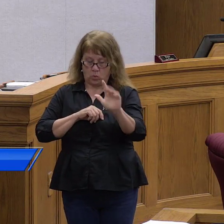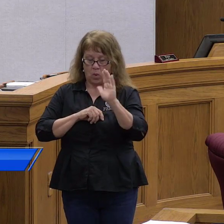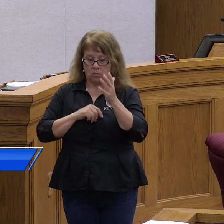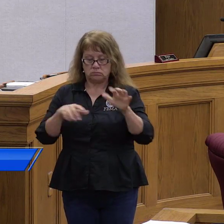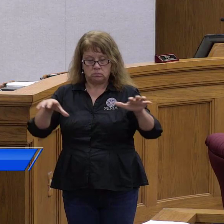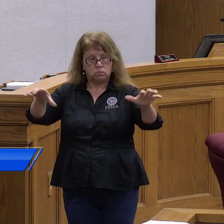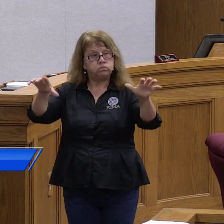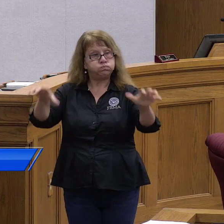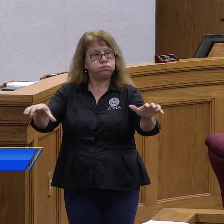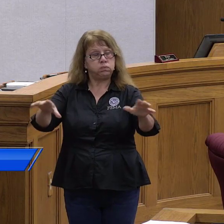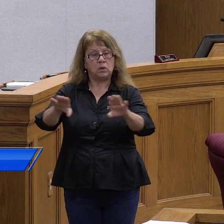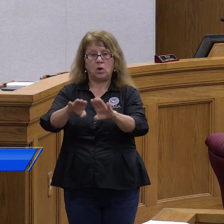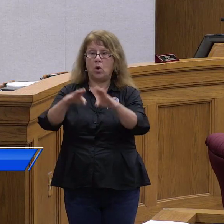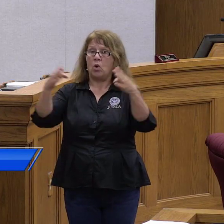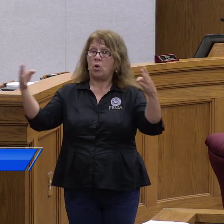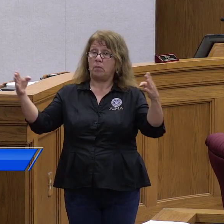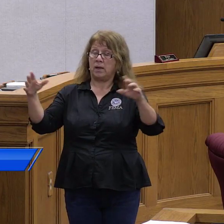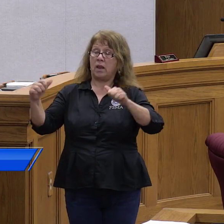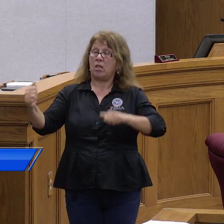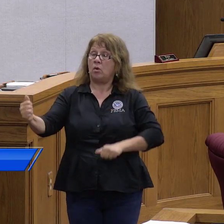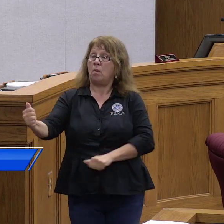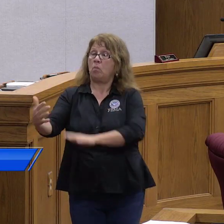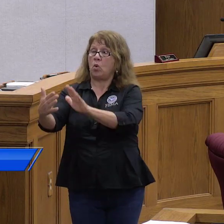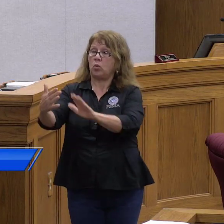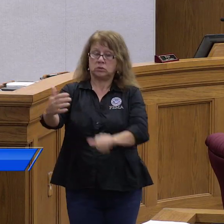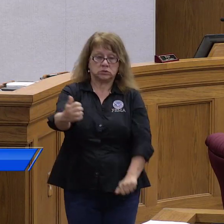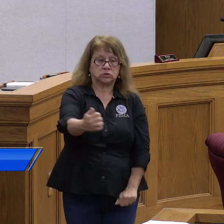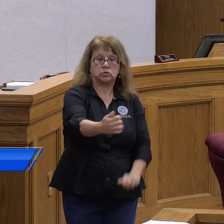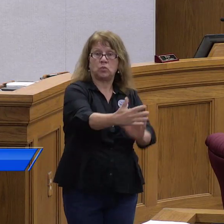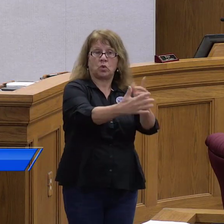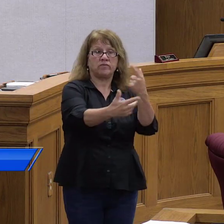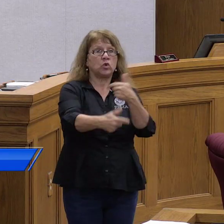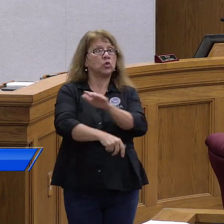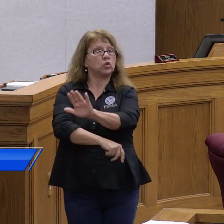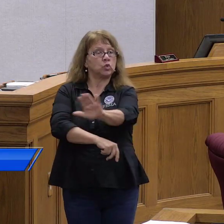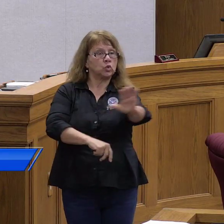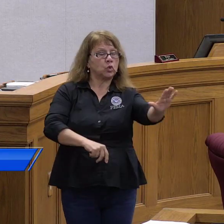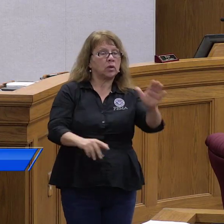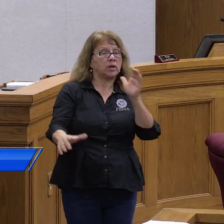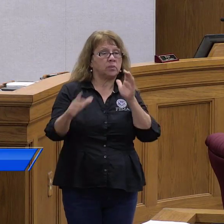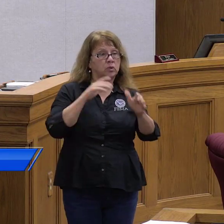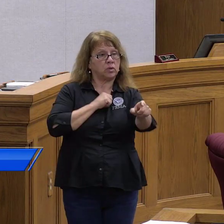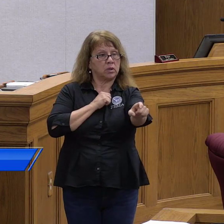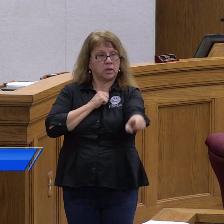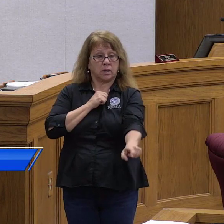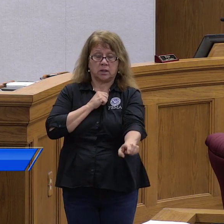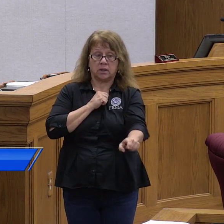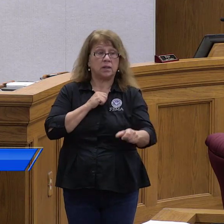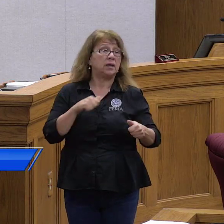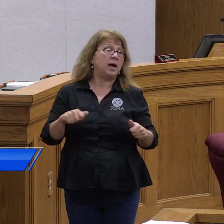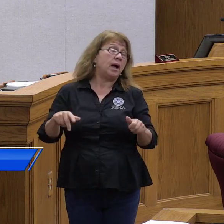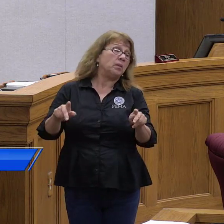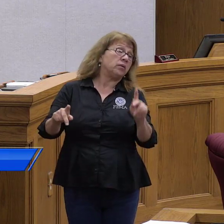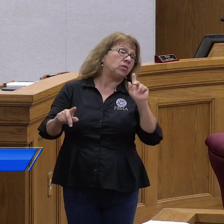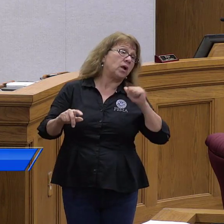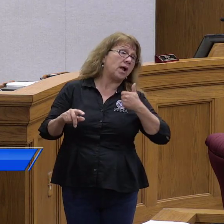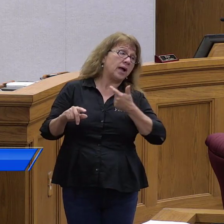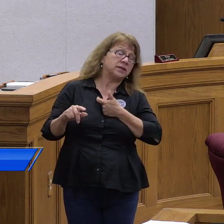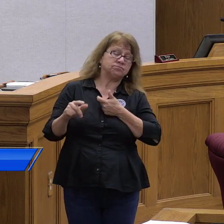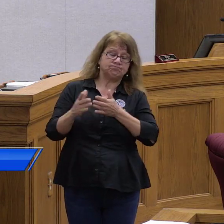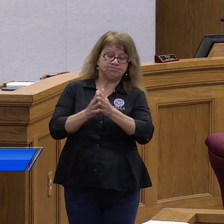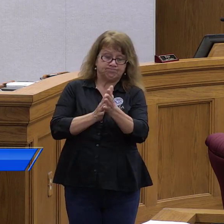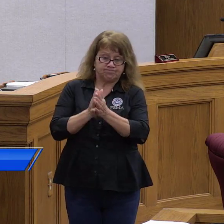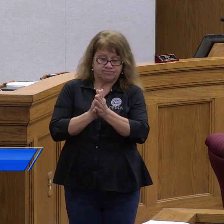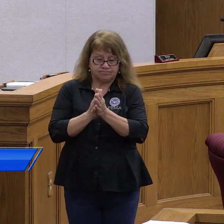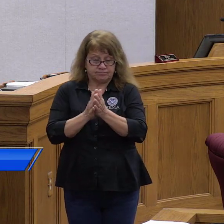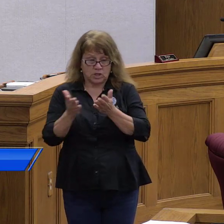days just to give people another avenue for communication. It's been a great opportunity for us to serve the customers in that way.